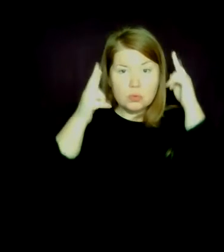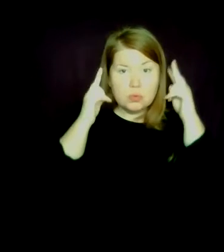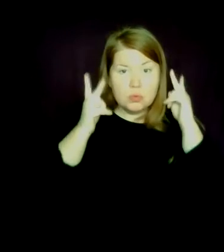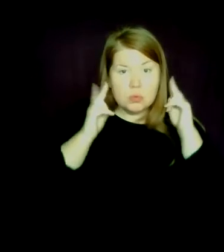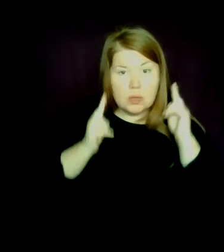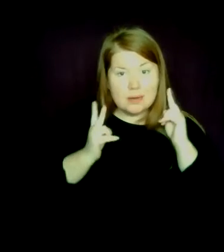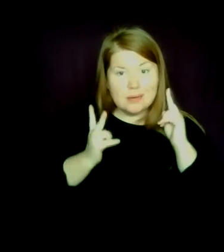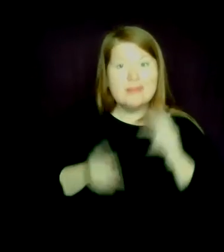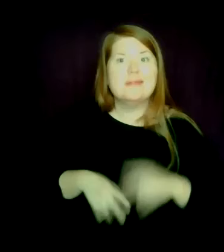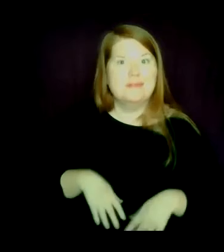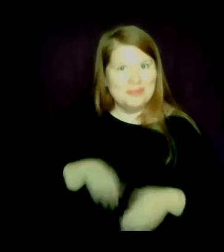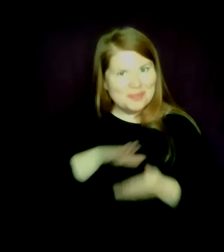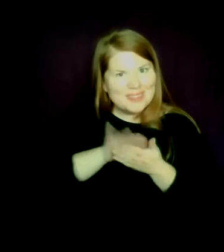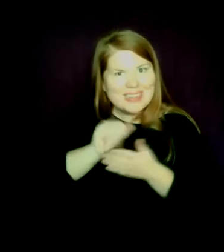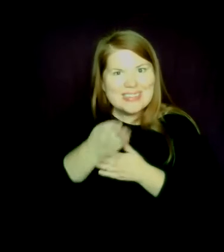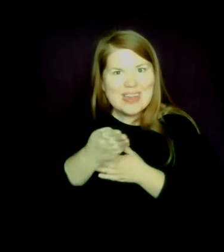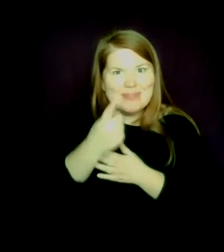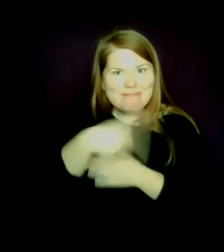Nice job. You guys are doing so good. You're so smart.